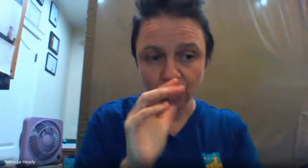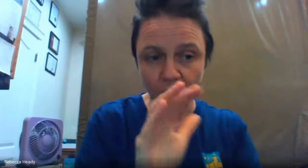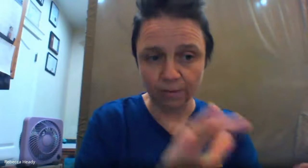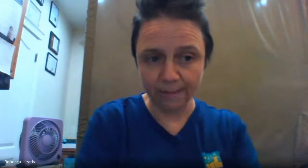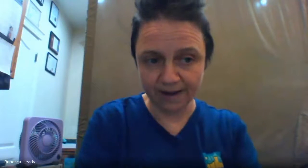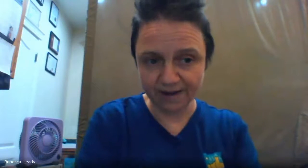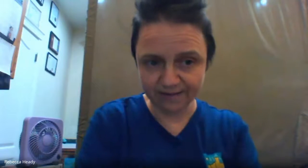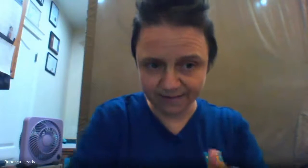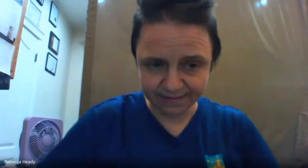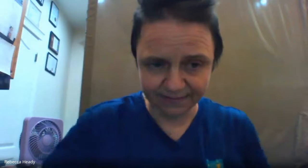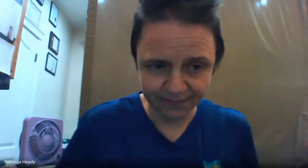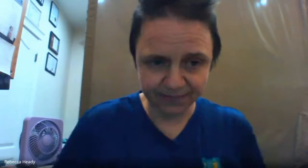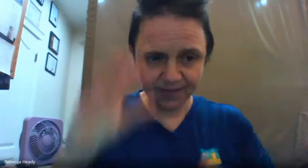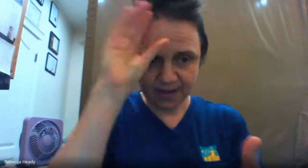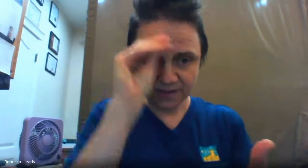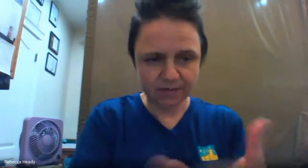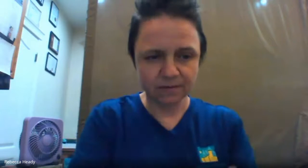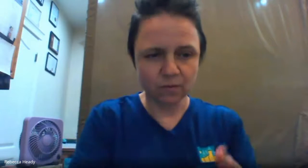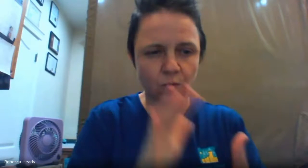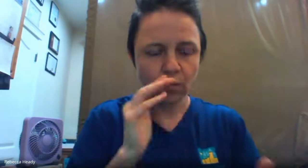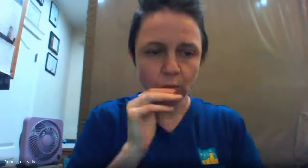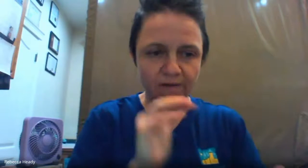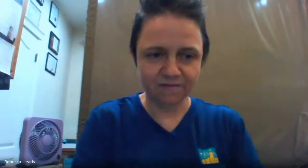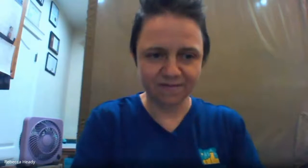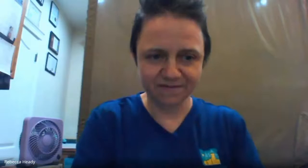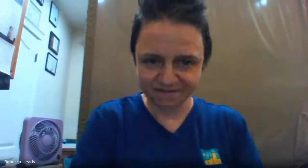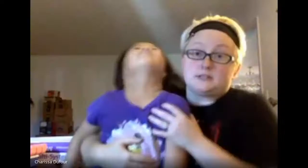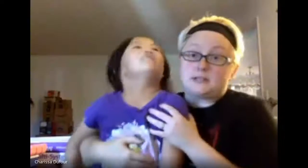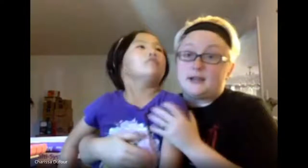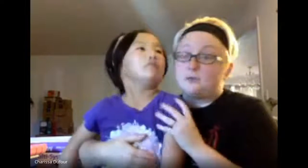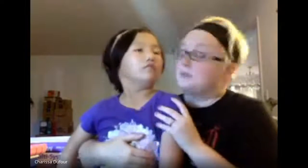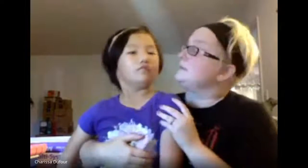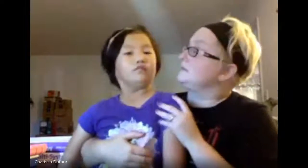marry. It's just hard to sign with my helper.